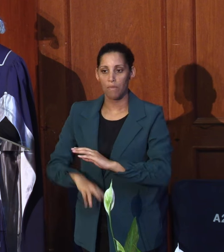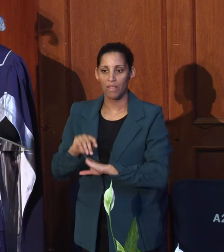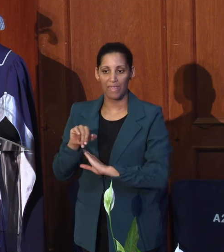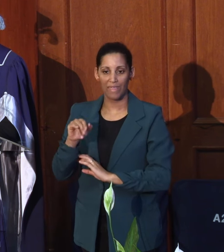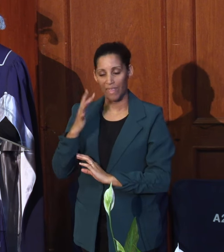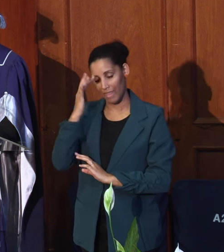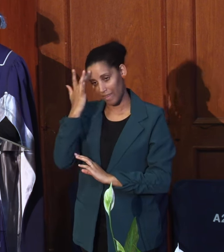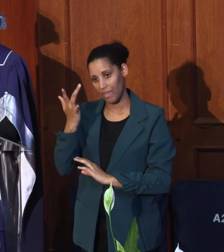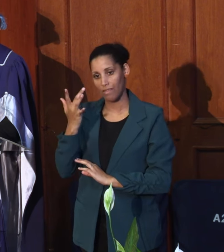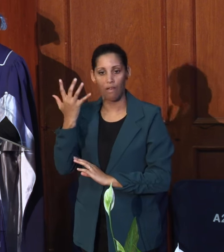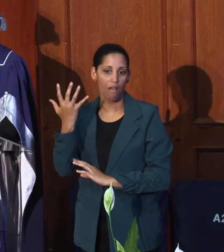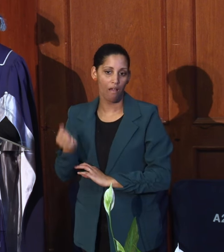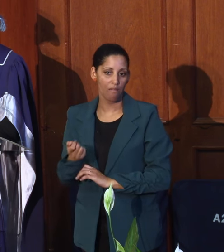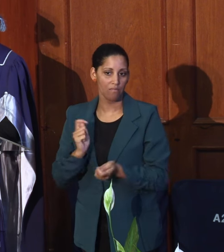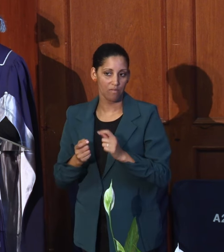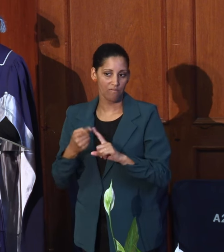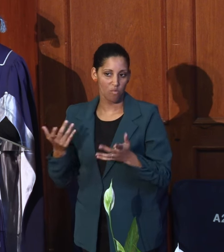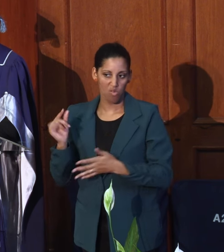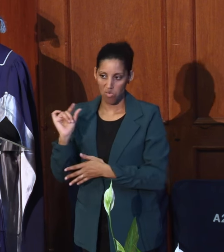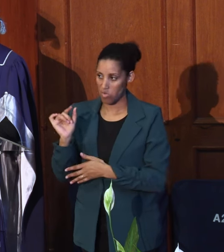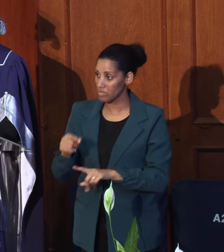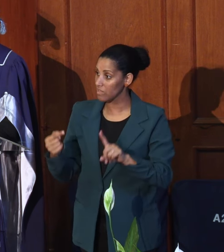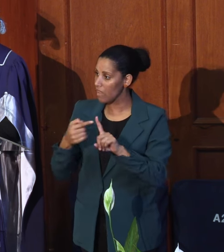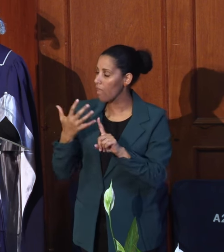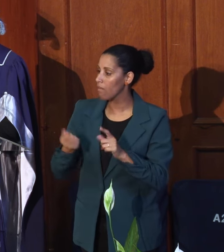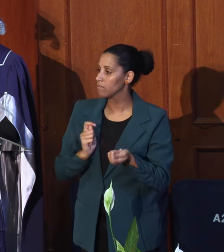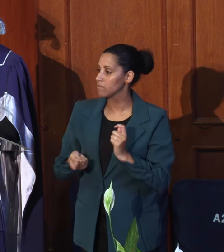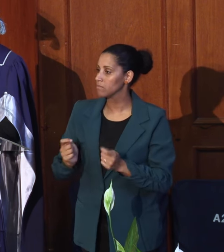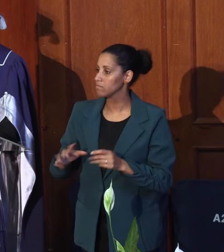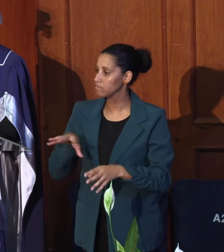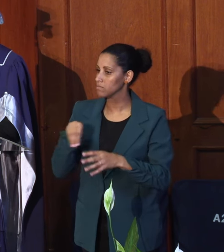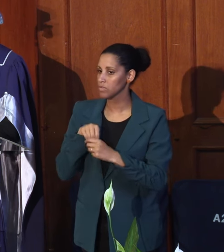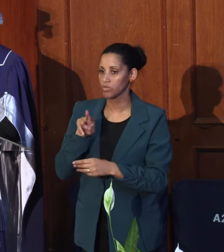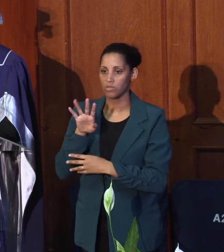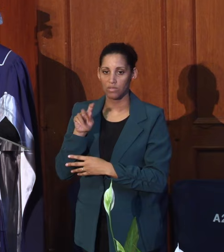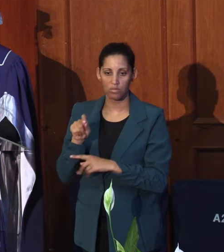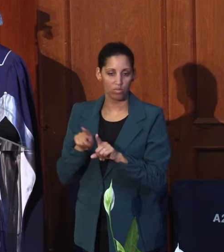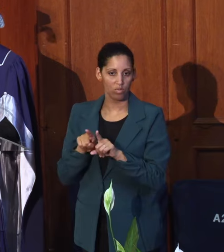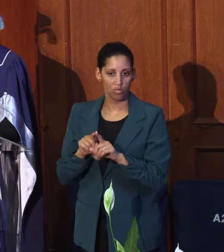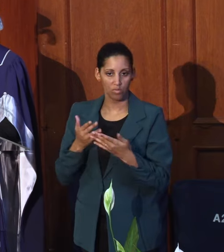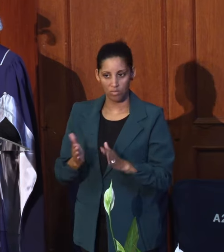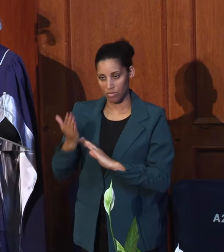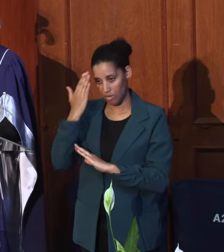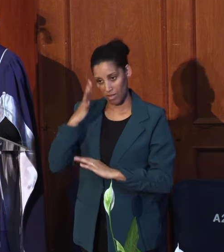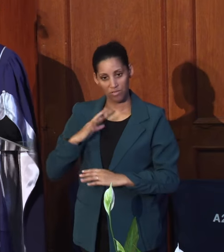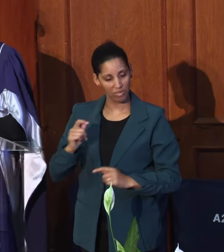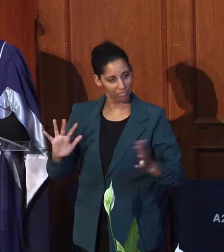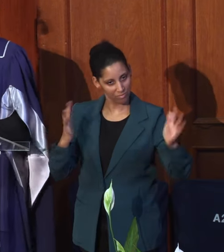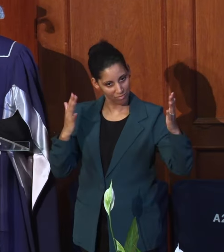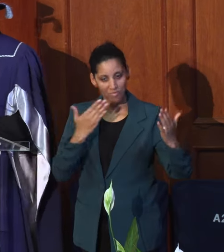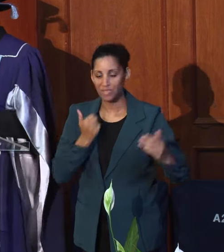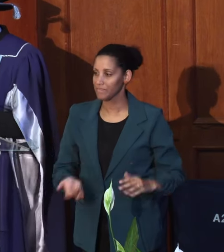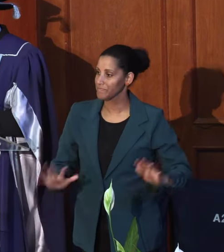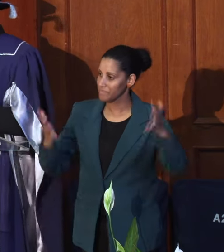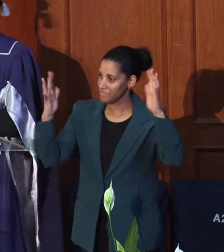comes from Guguletu. The band is made up entirely of UCT students and alumni. Ladies and gentlemen, a round of applause, please.